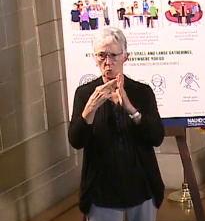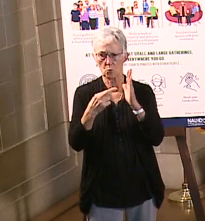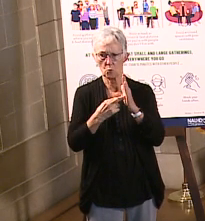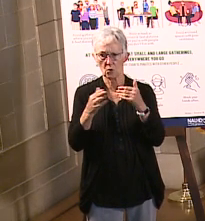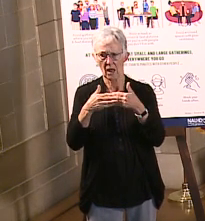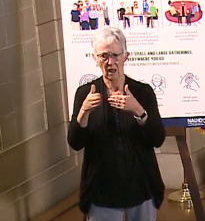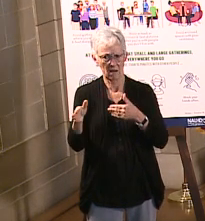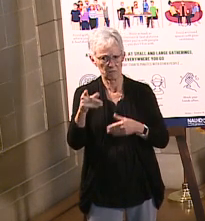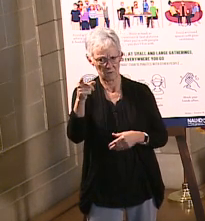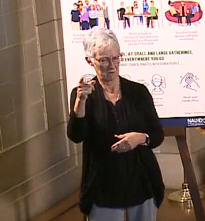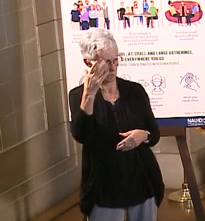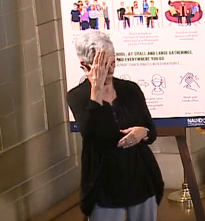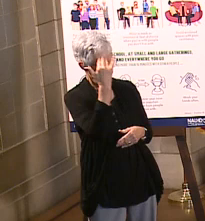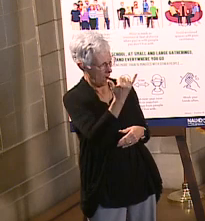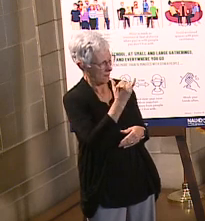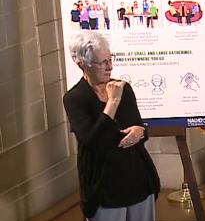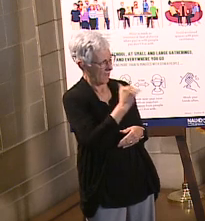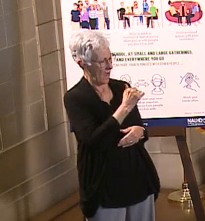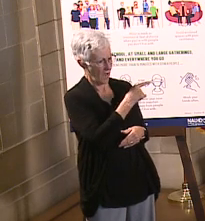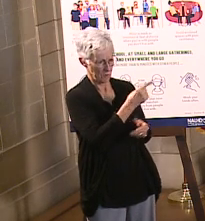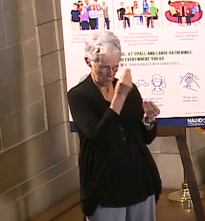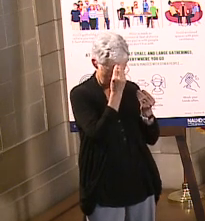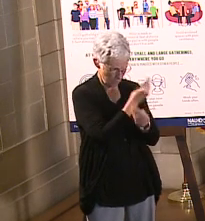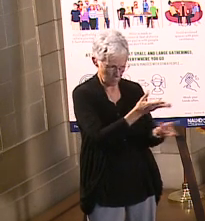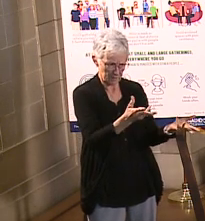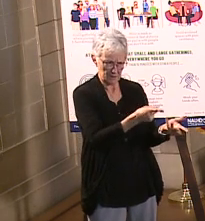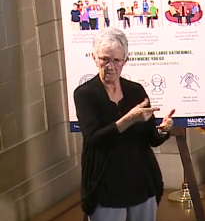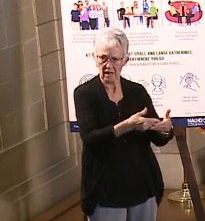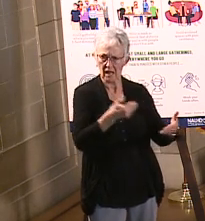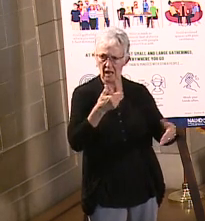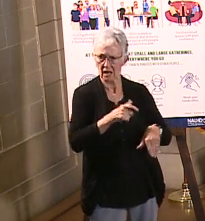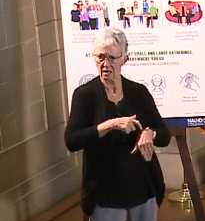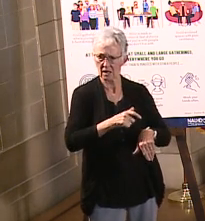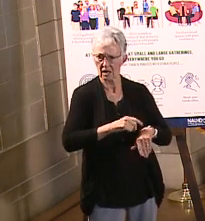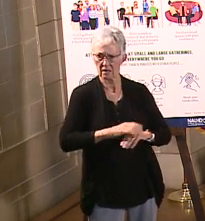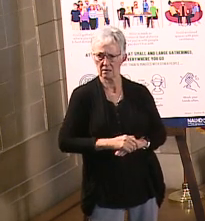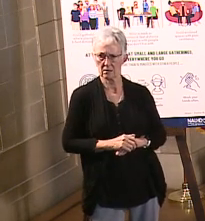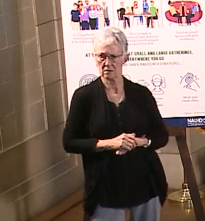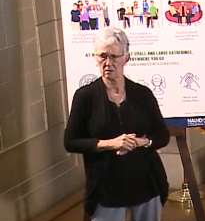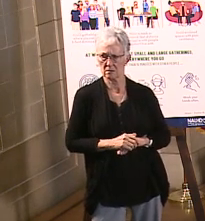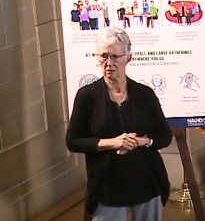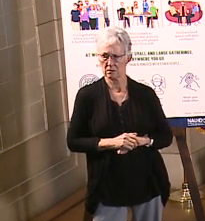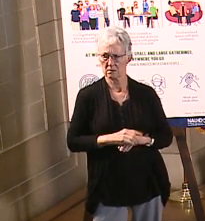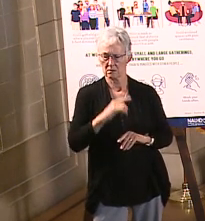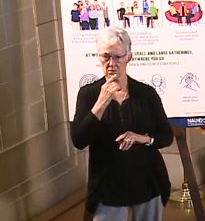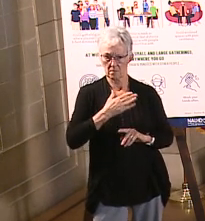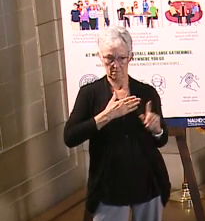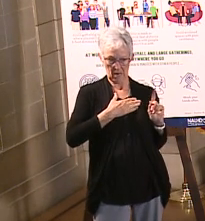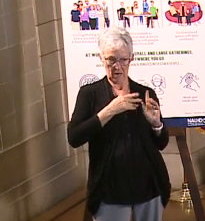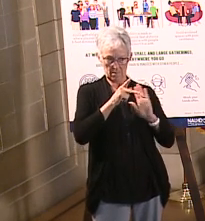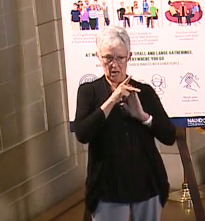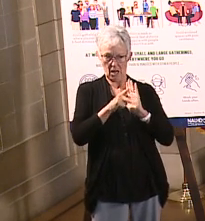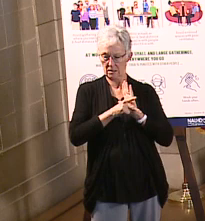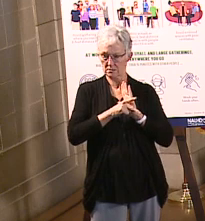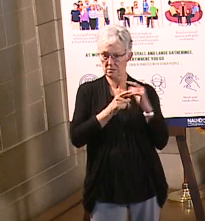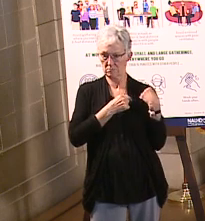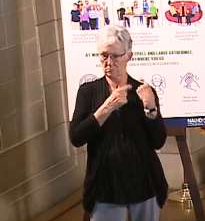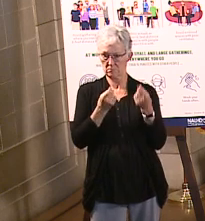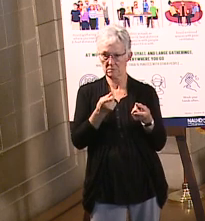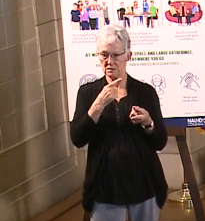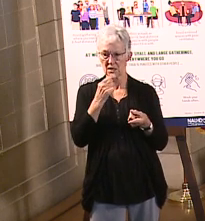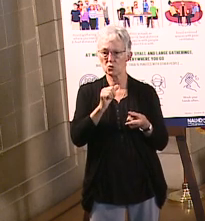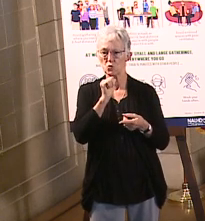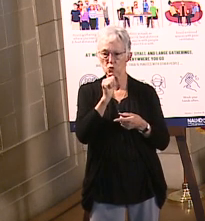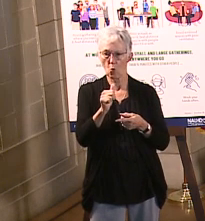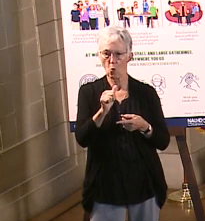them that they didn't do that? Why did we not notify them? Because again, my policy still is don't deny any citizens of Nebraska